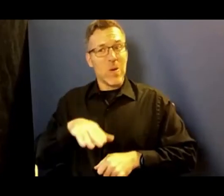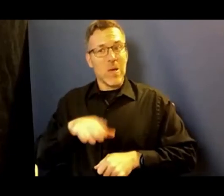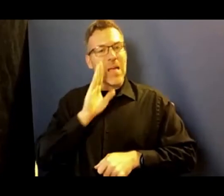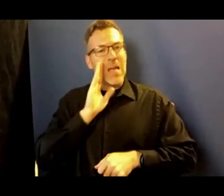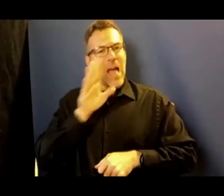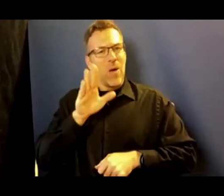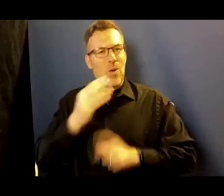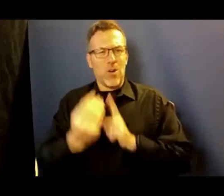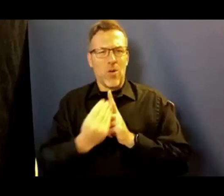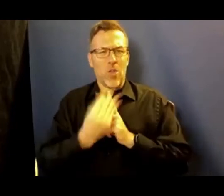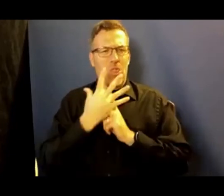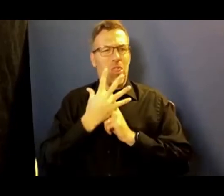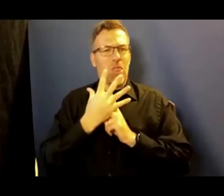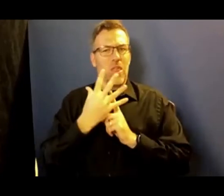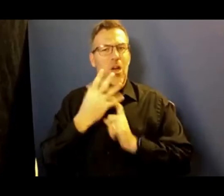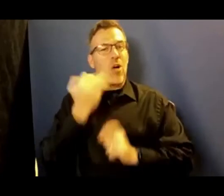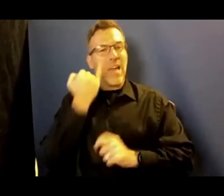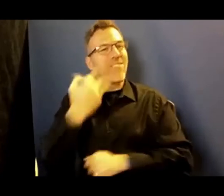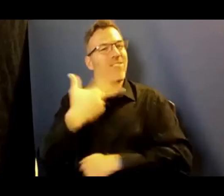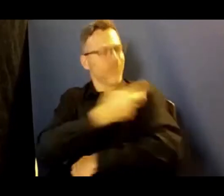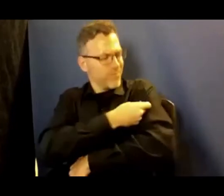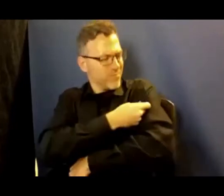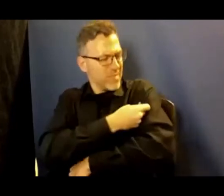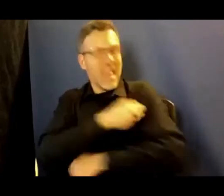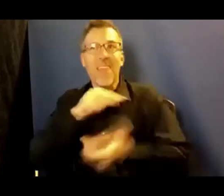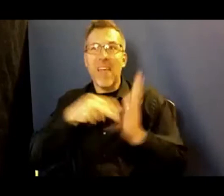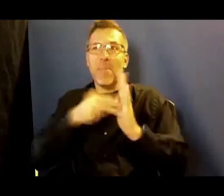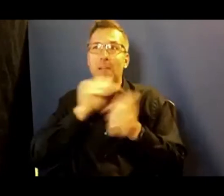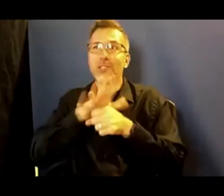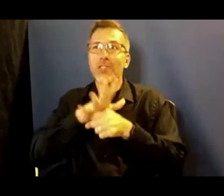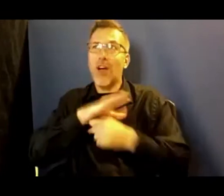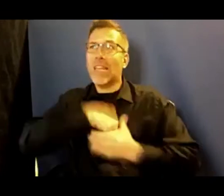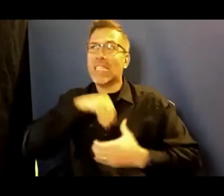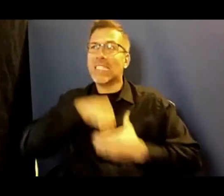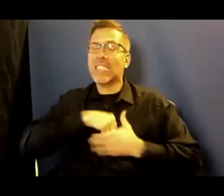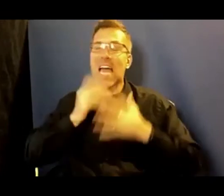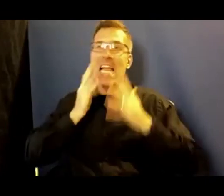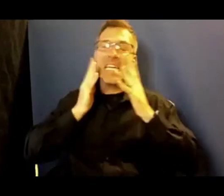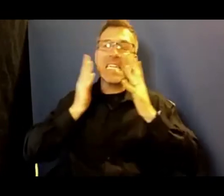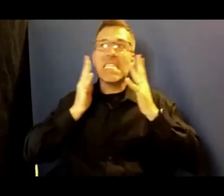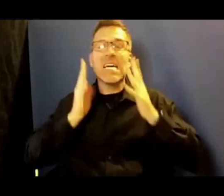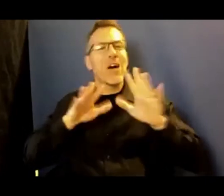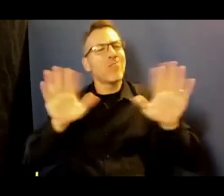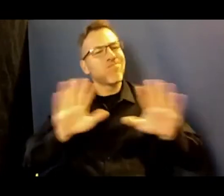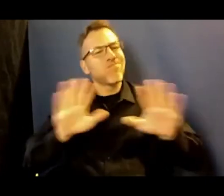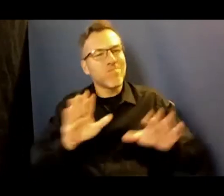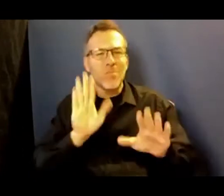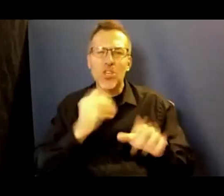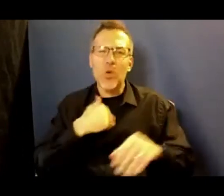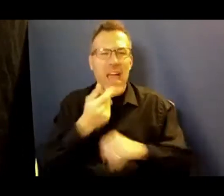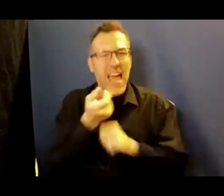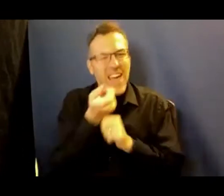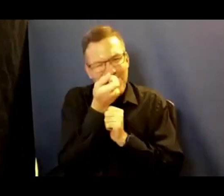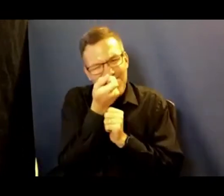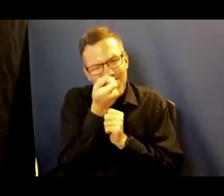exposed to just a teeny tiny portion of the COVID, which is just the spike protein if you get vaccinated. And